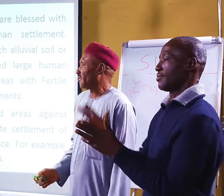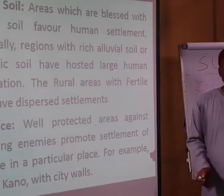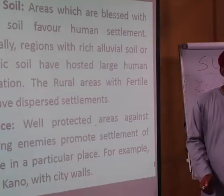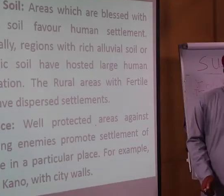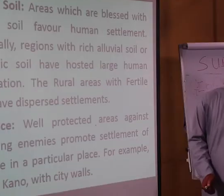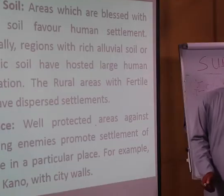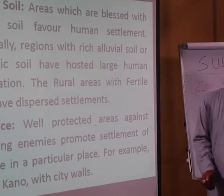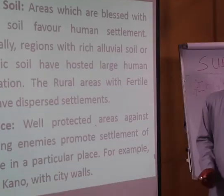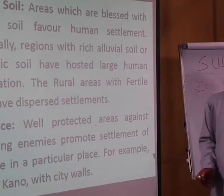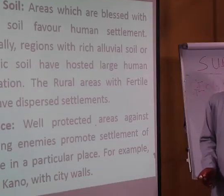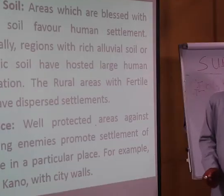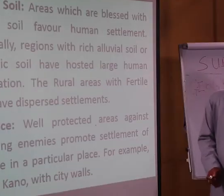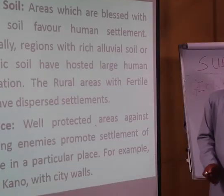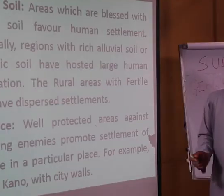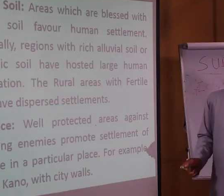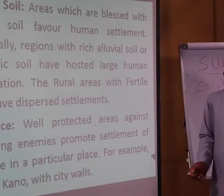3, defense.